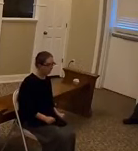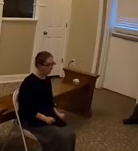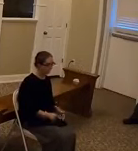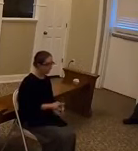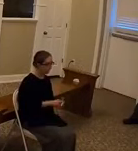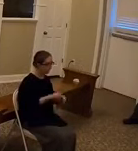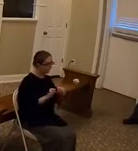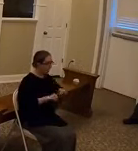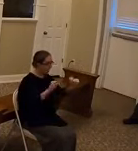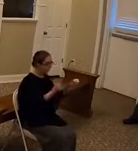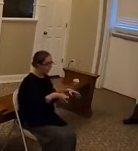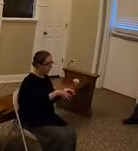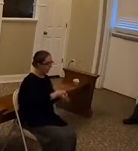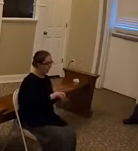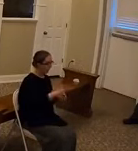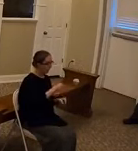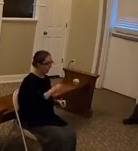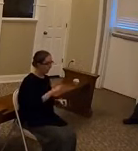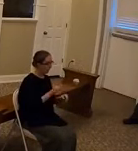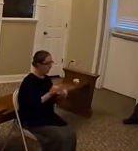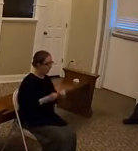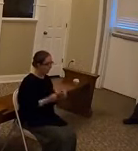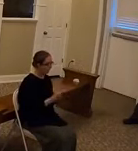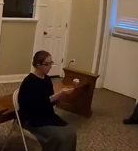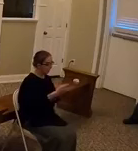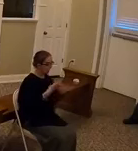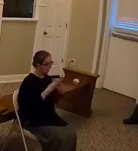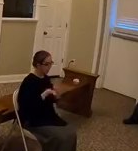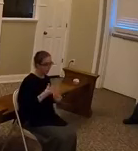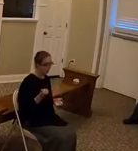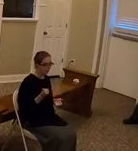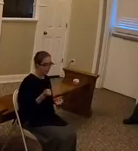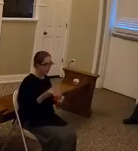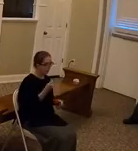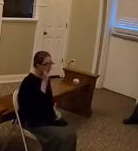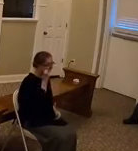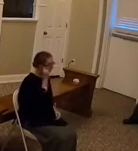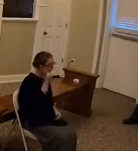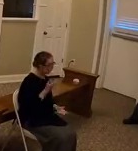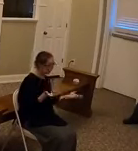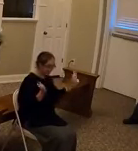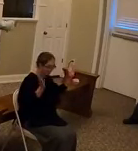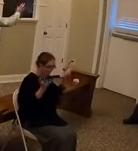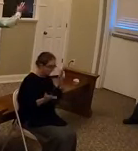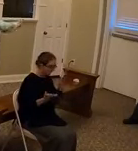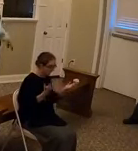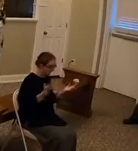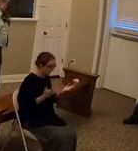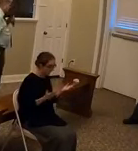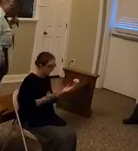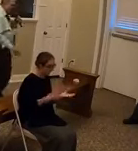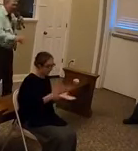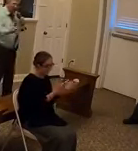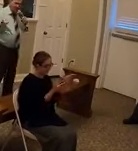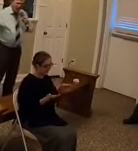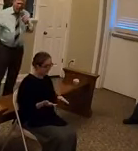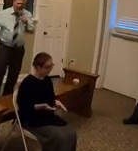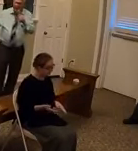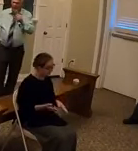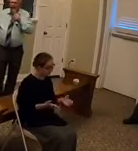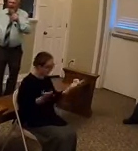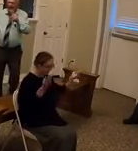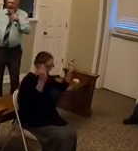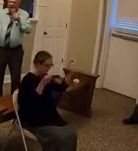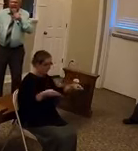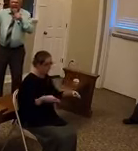But then you move out and move across town to another house or whatever. Or you maybe die off the scene or